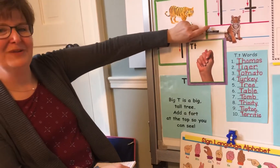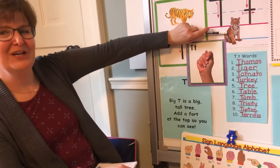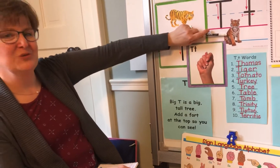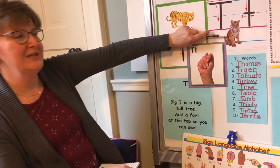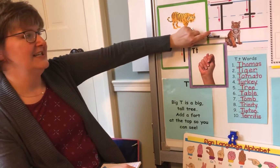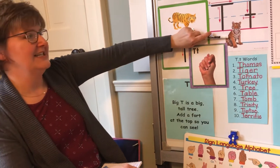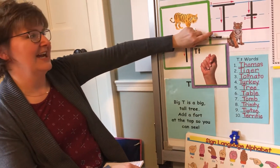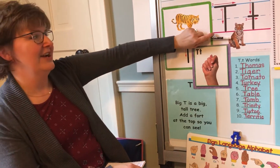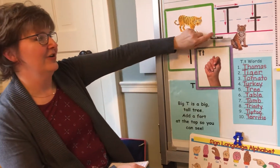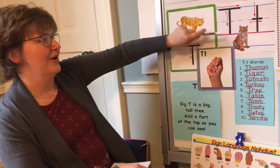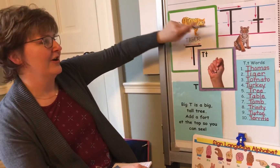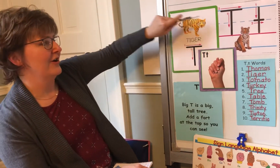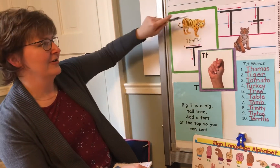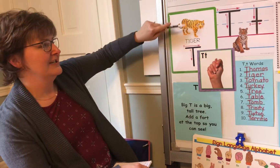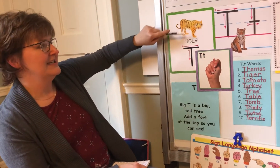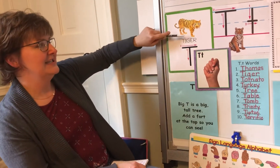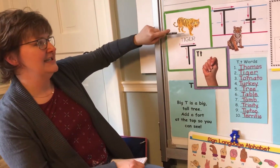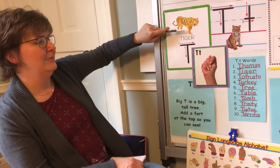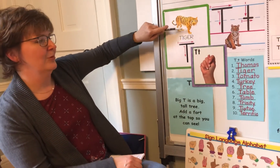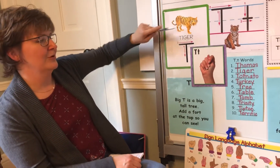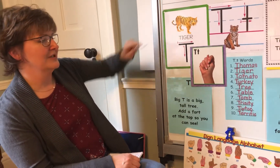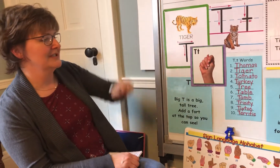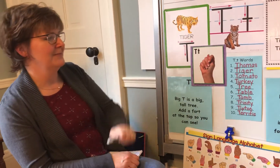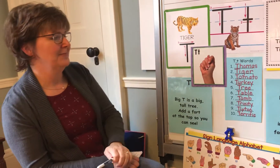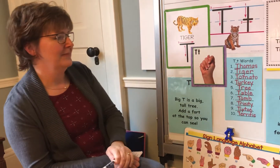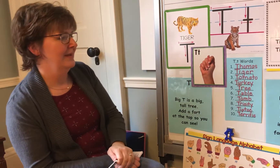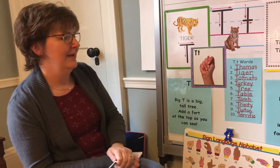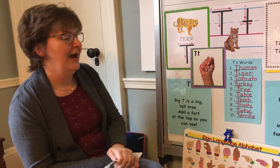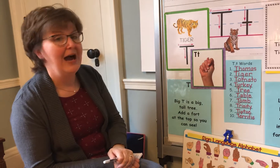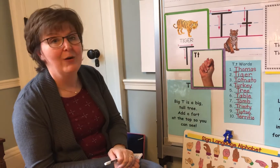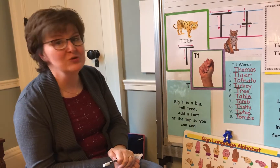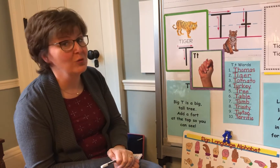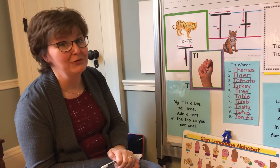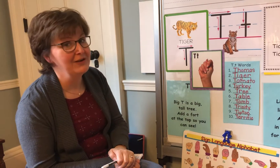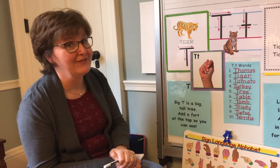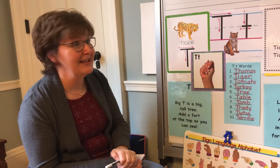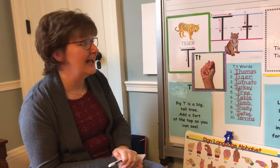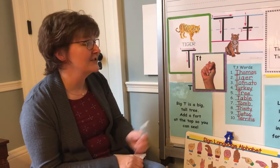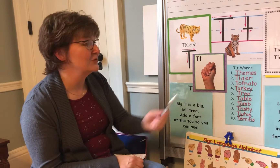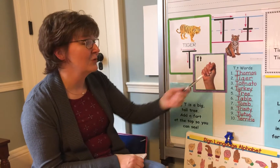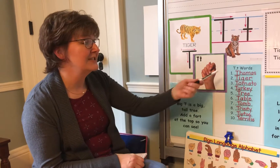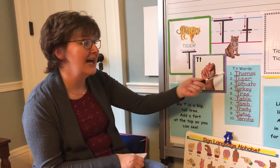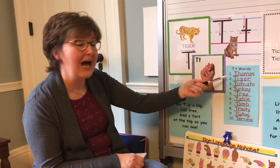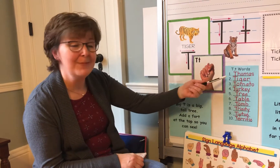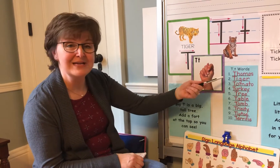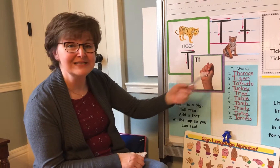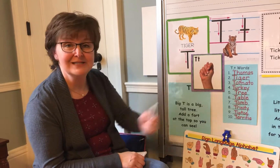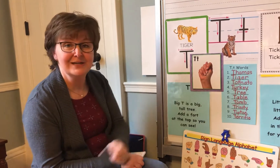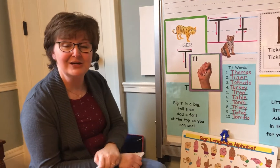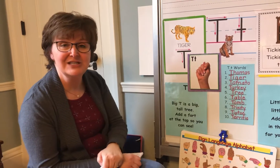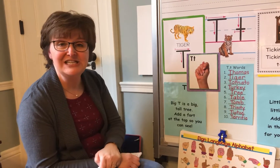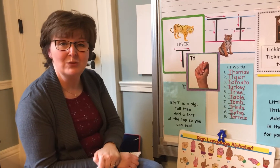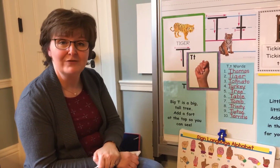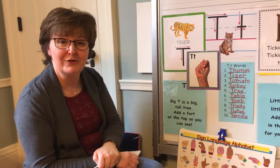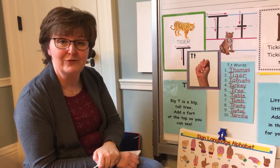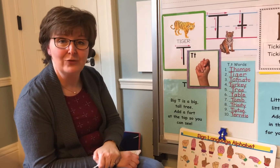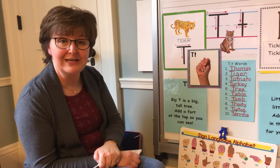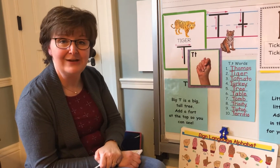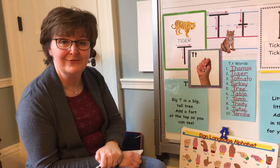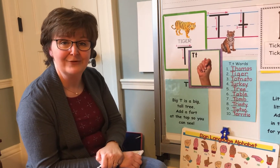because we see tiger on our T boards. I was wondering if a lot of us wrote Thomas because he's one of our 4K